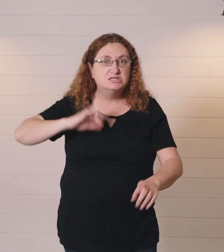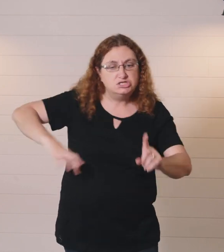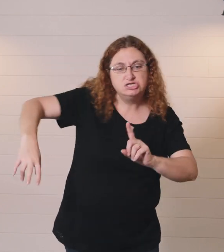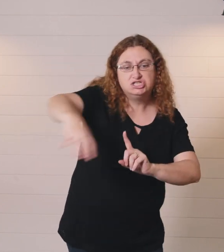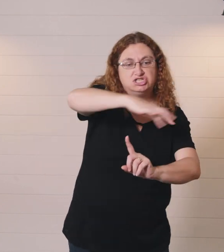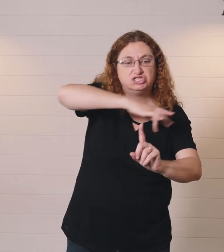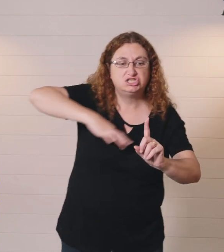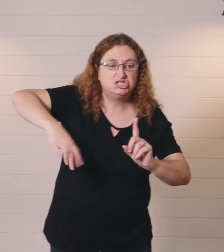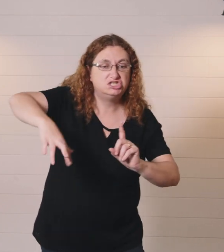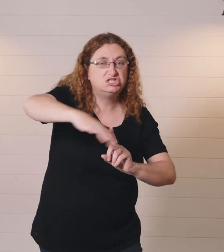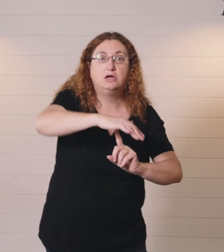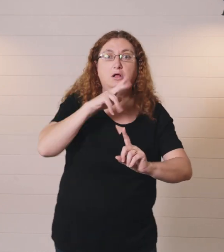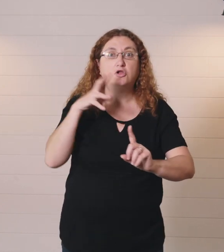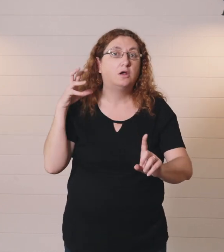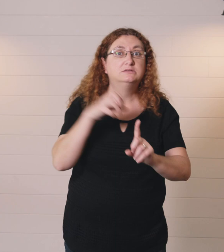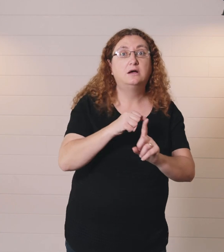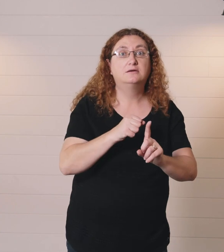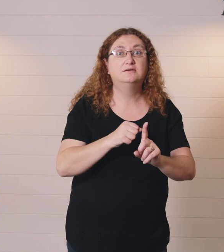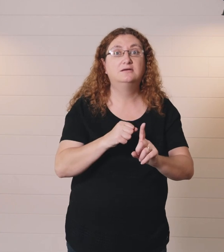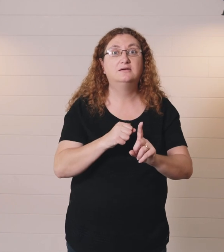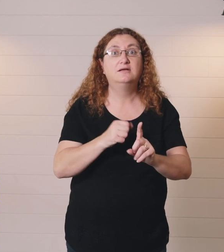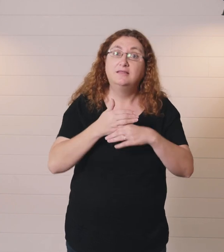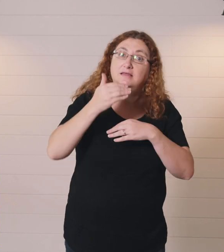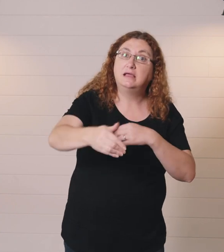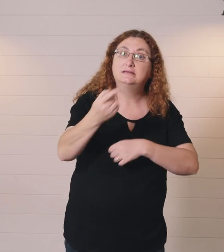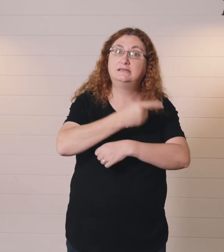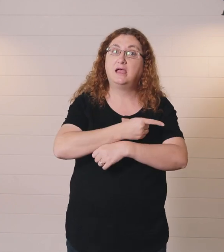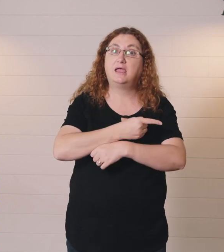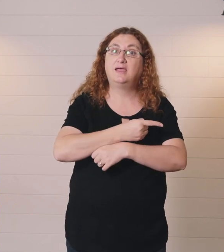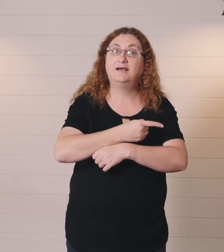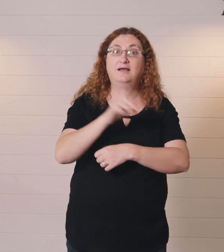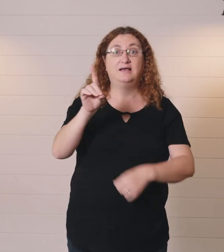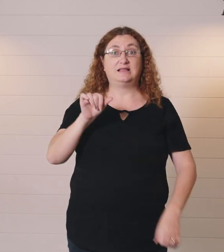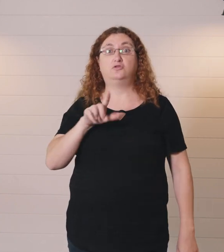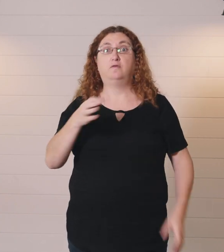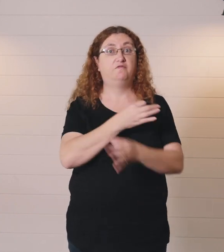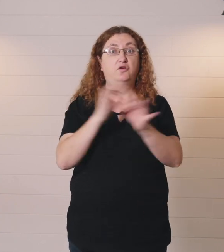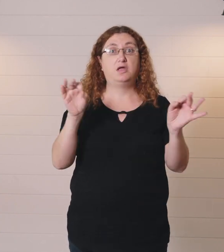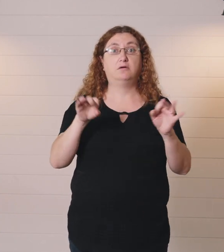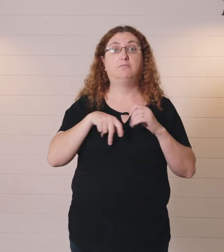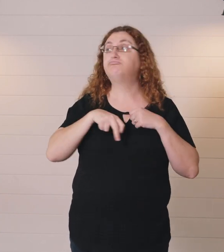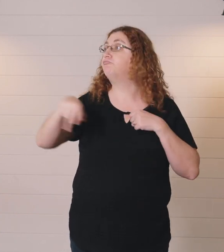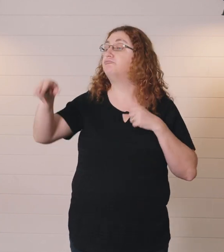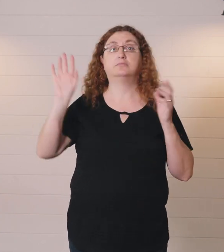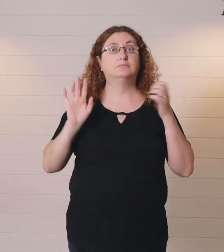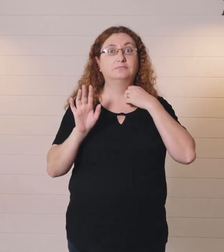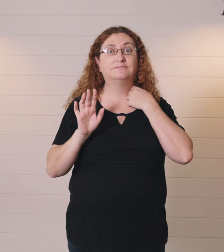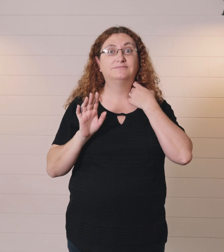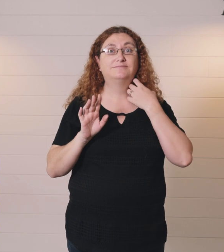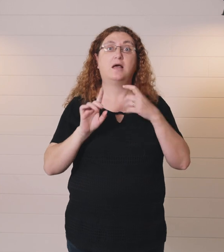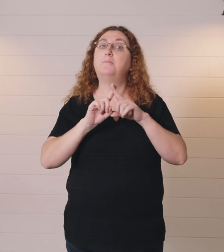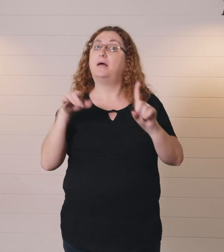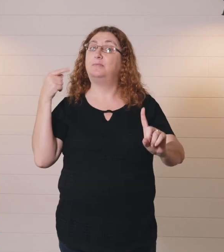him, and the next day he was pulled out of that pit alive. But the point of that little rabbit trail was simply this: even the king could not contradict